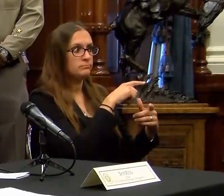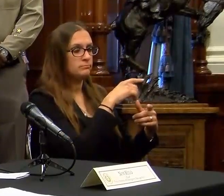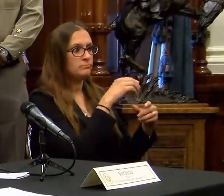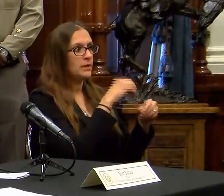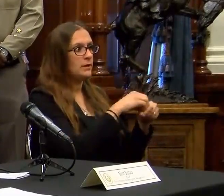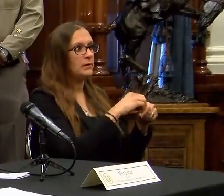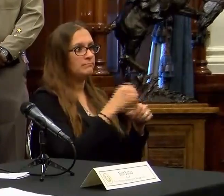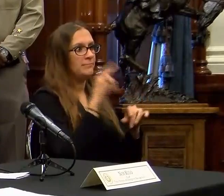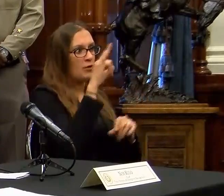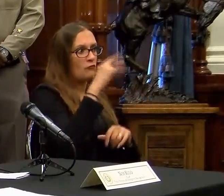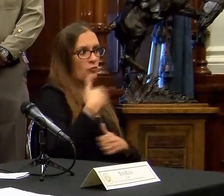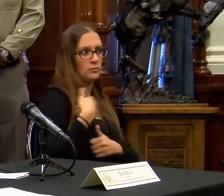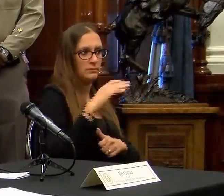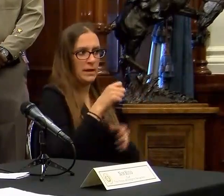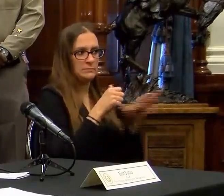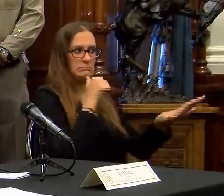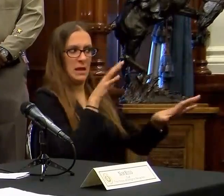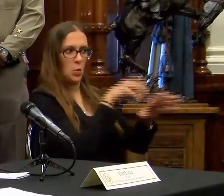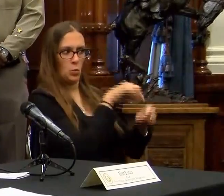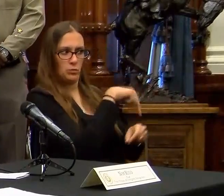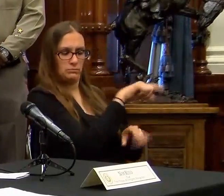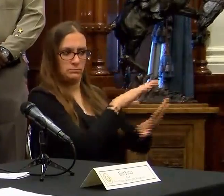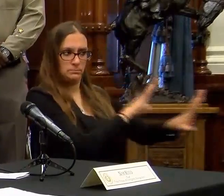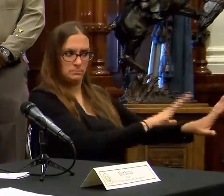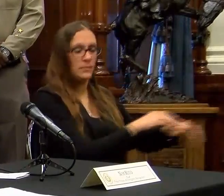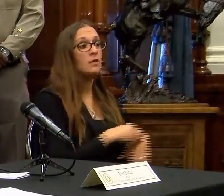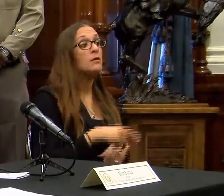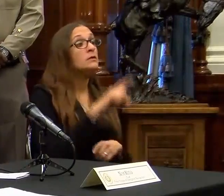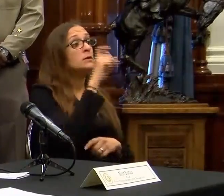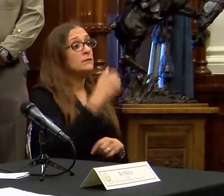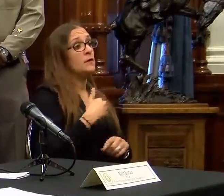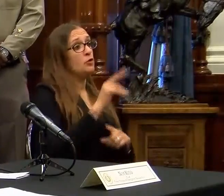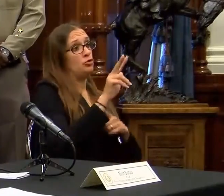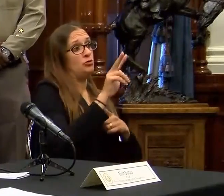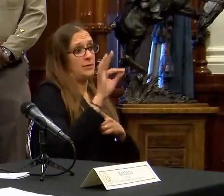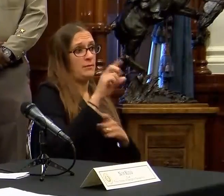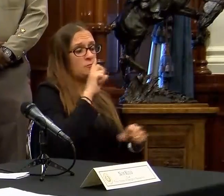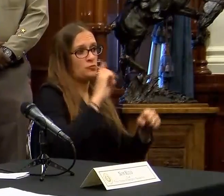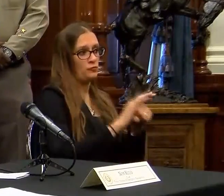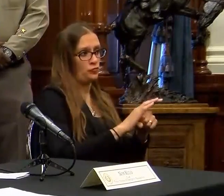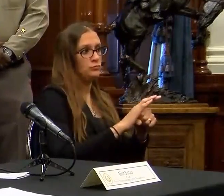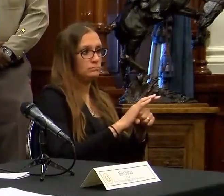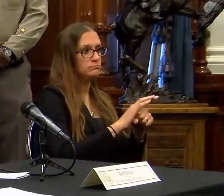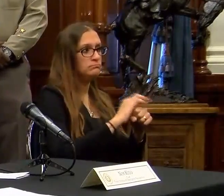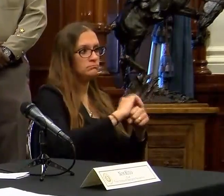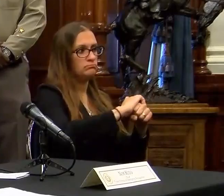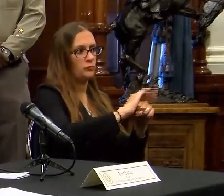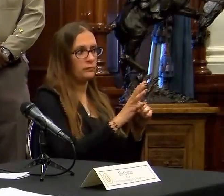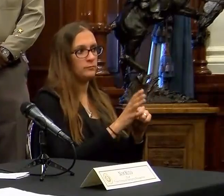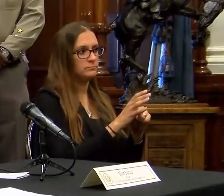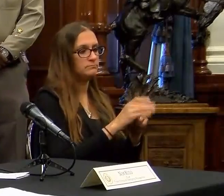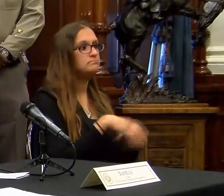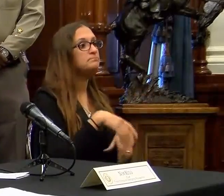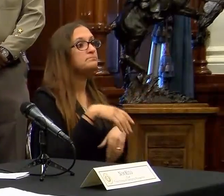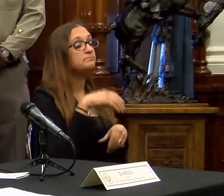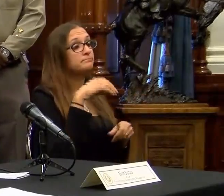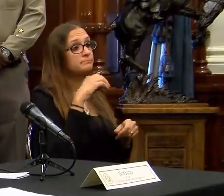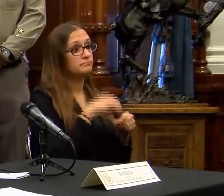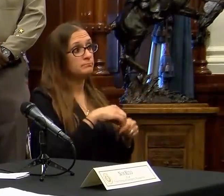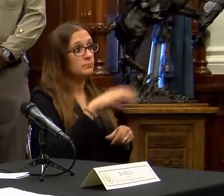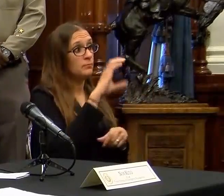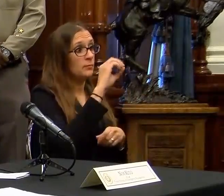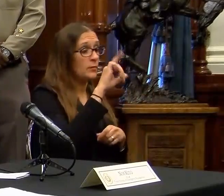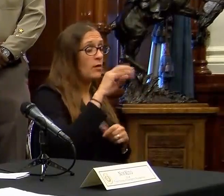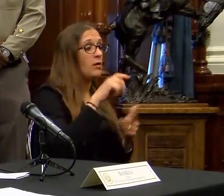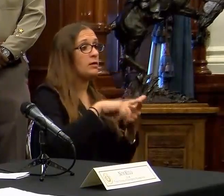Force Base, Texas has 39 confirmed cases in Collin, Dallas,